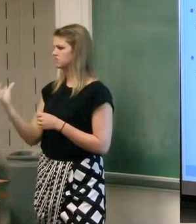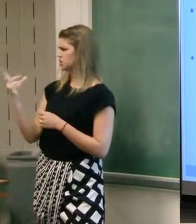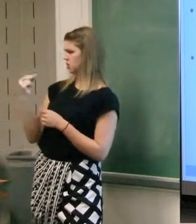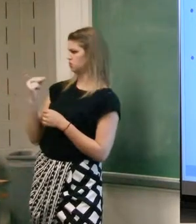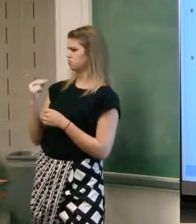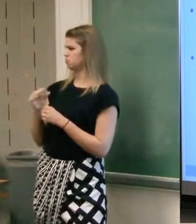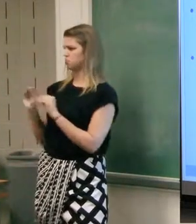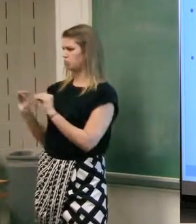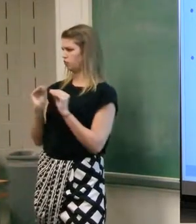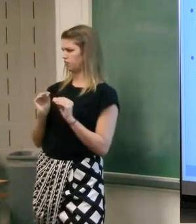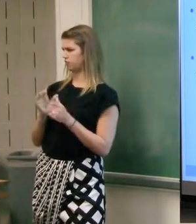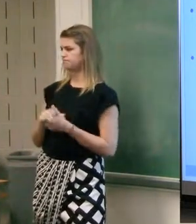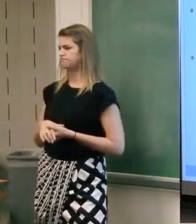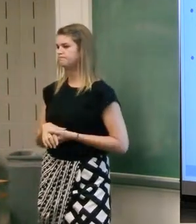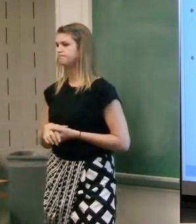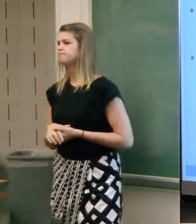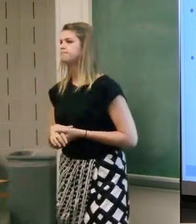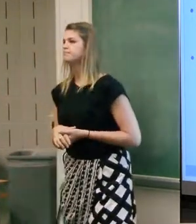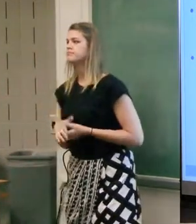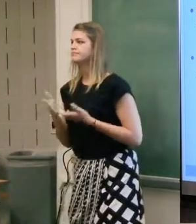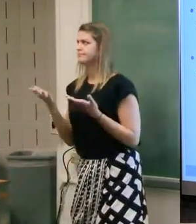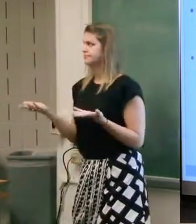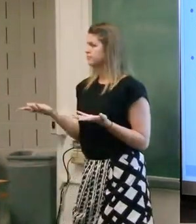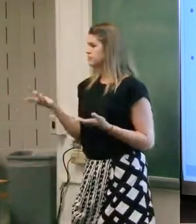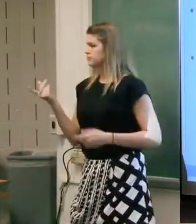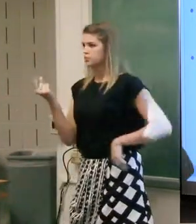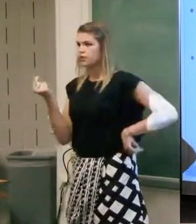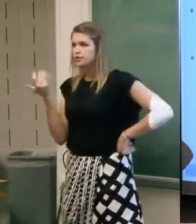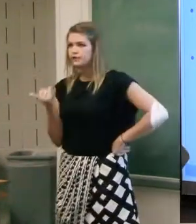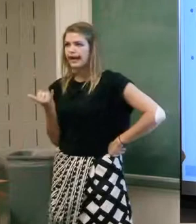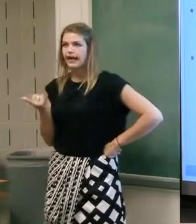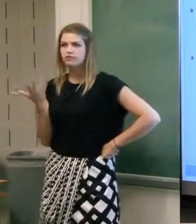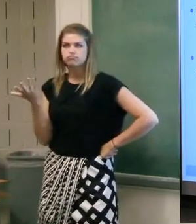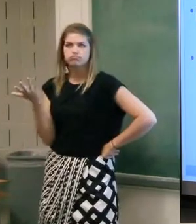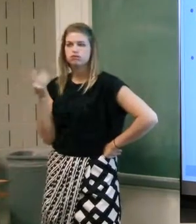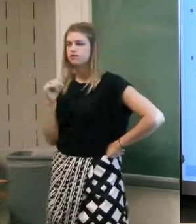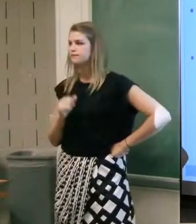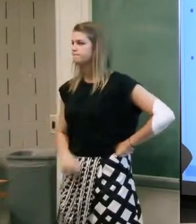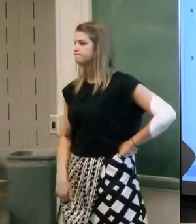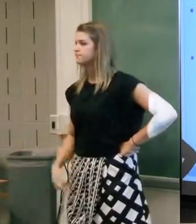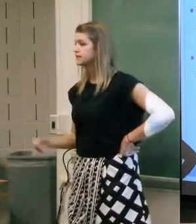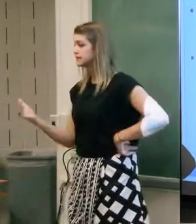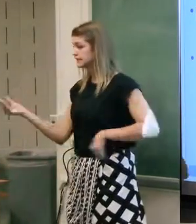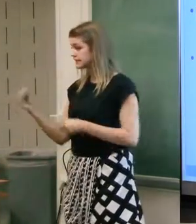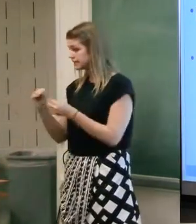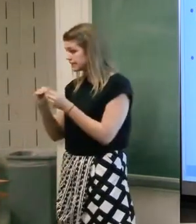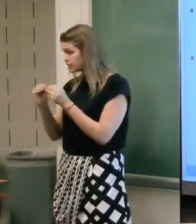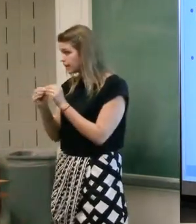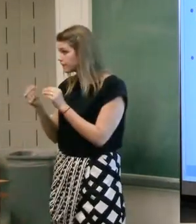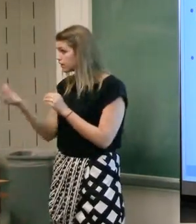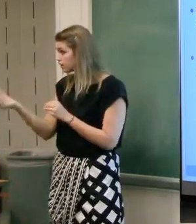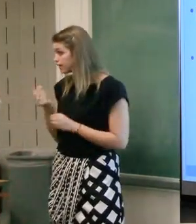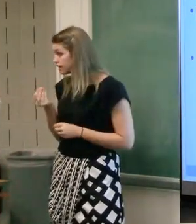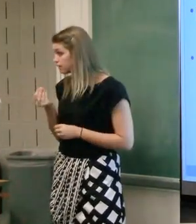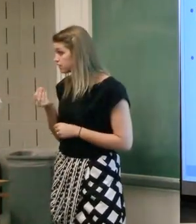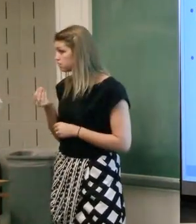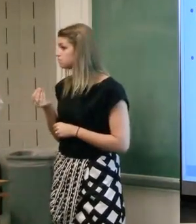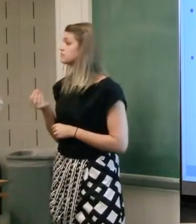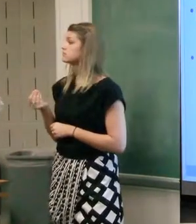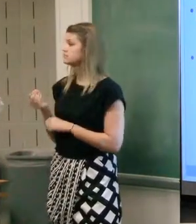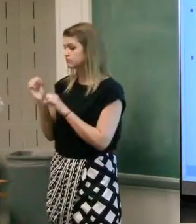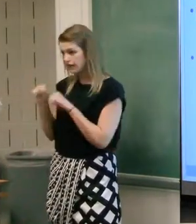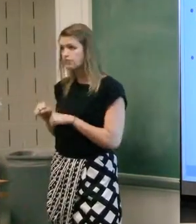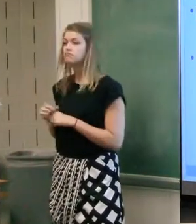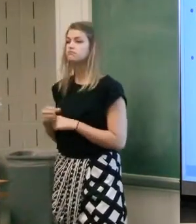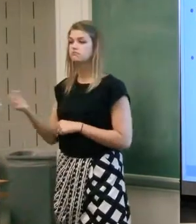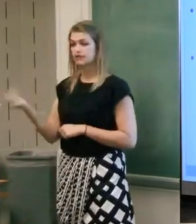no longer here. So I was like, okay, so is there any way that you can give me the contact with that interpreter? And